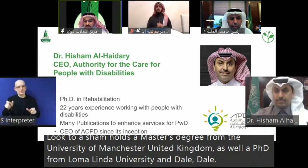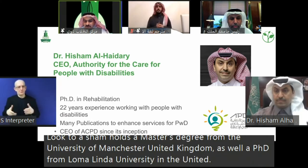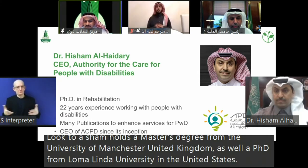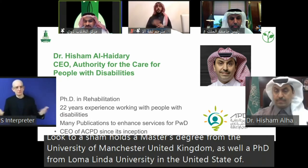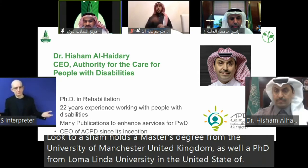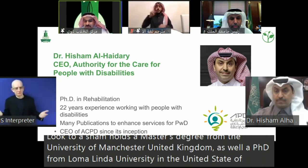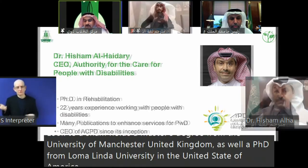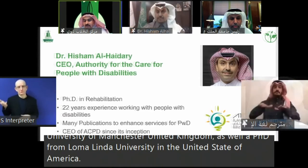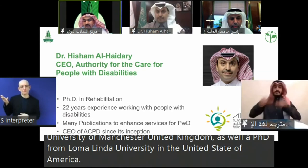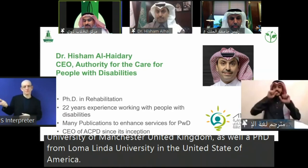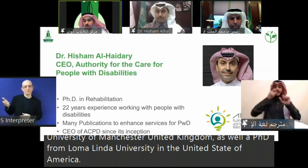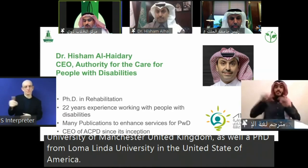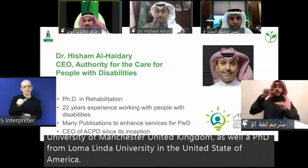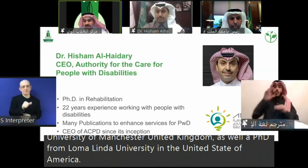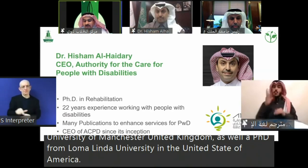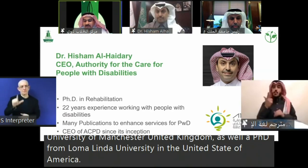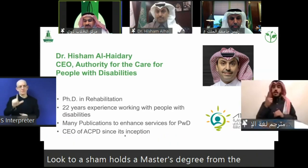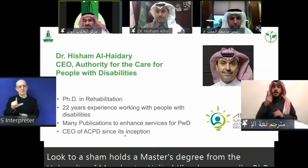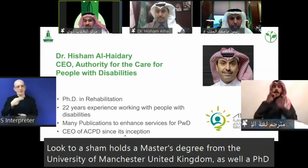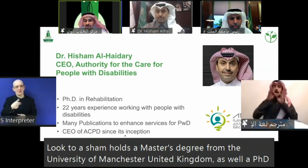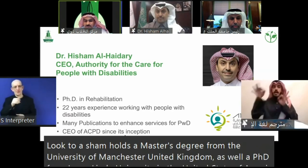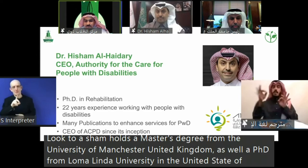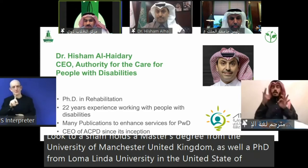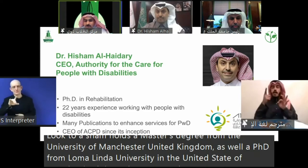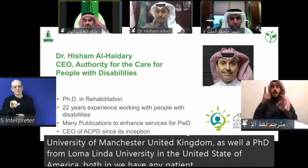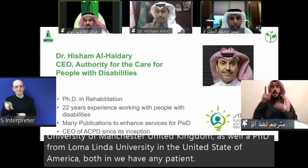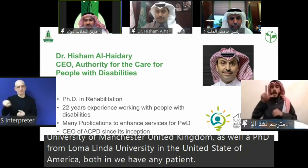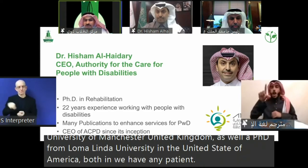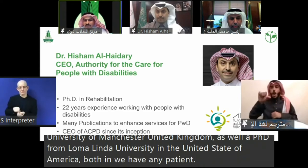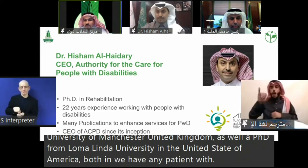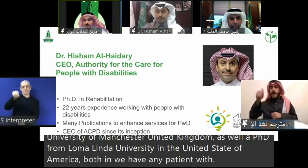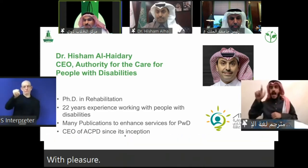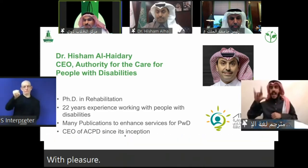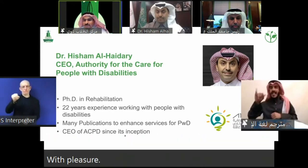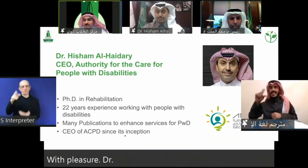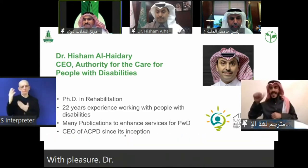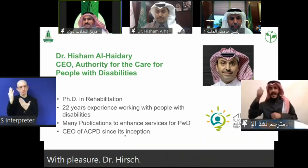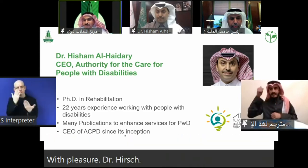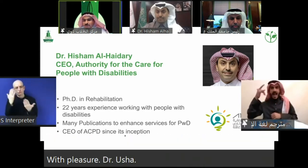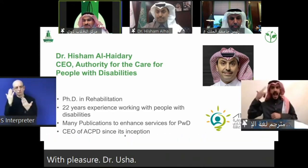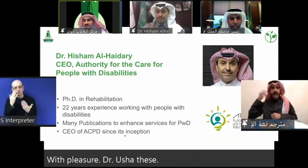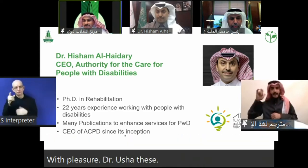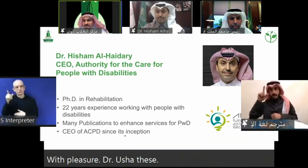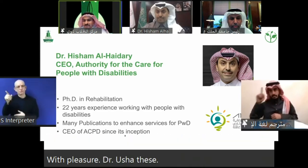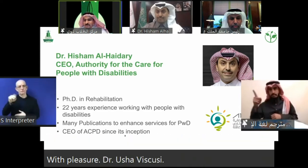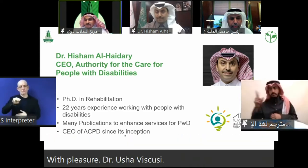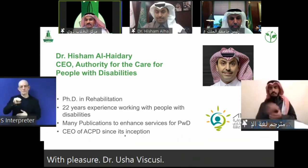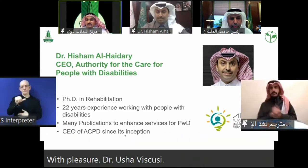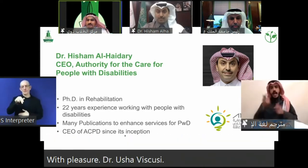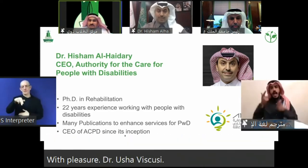States of America, both in rehabilitation. With pleasure, Dr. Hisham, please proceed.